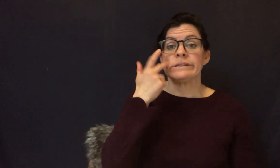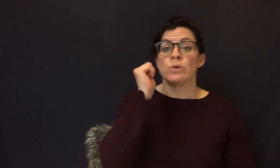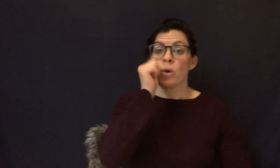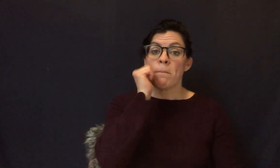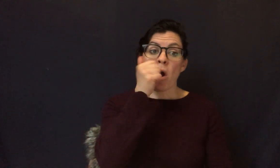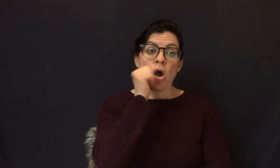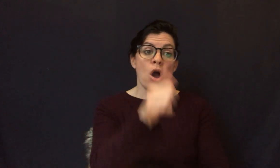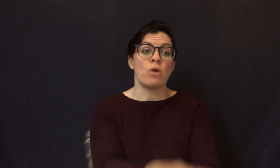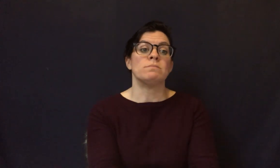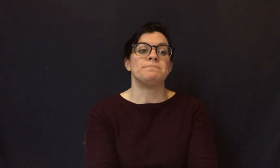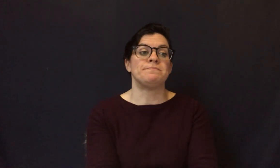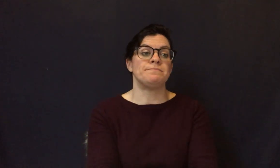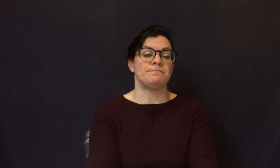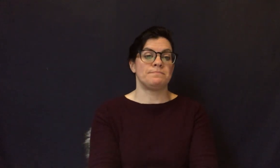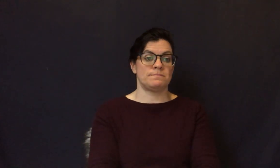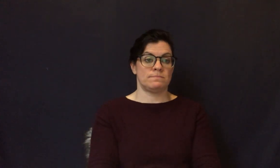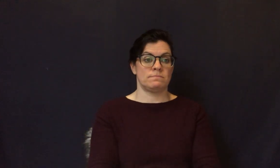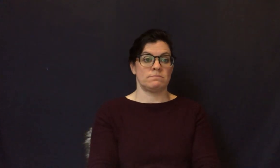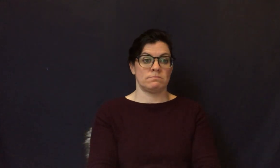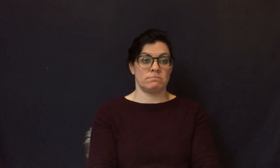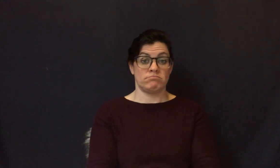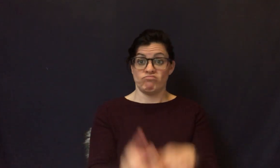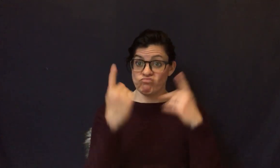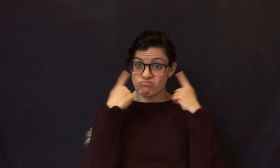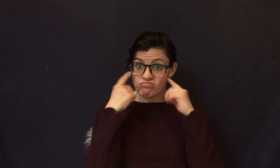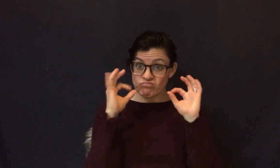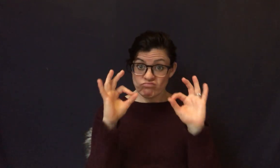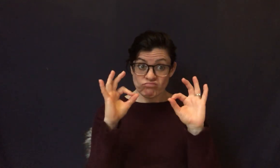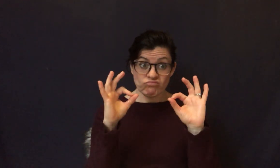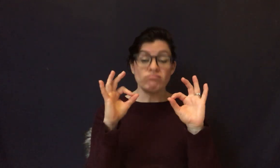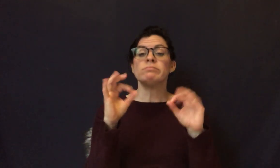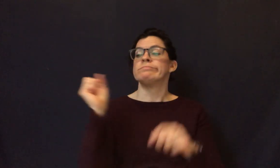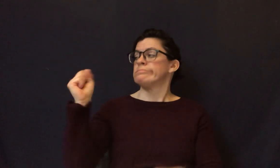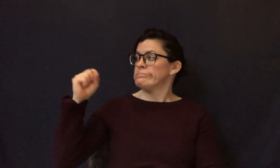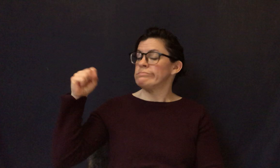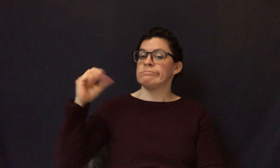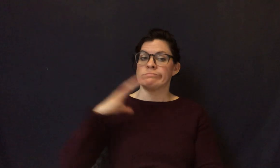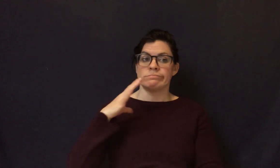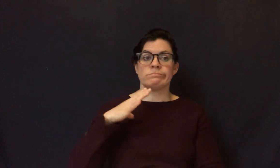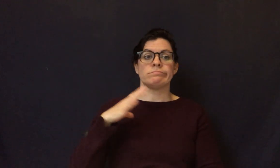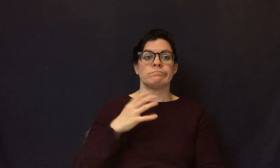Good. And Sounds good. All right. See you tomorrow. bye. All right.